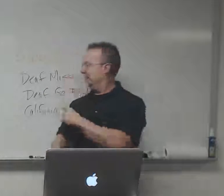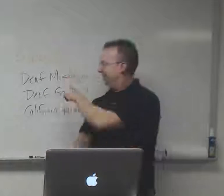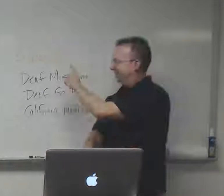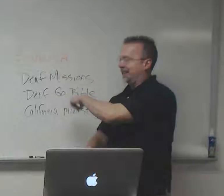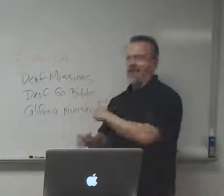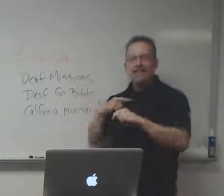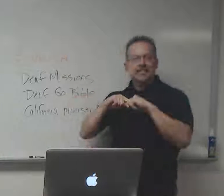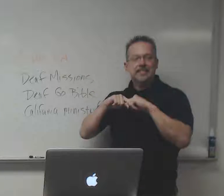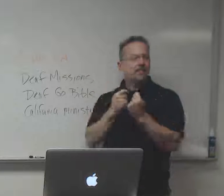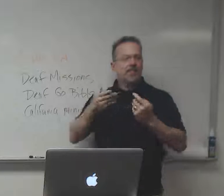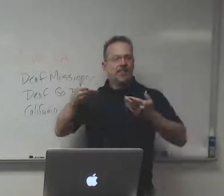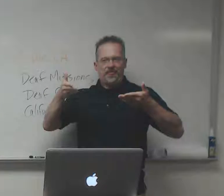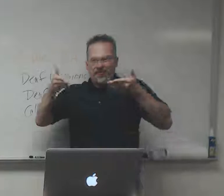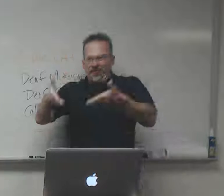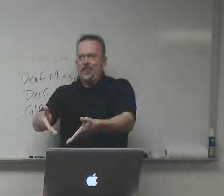to put out more, to do more.